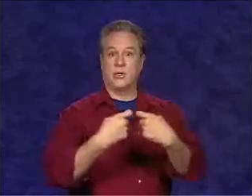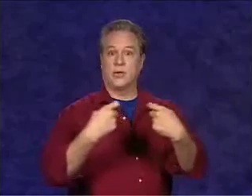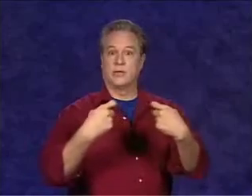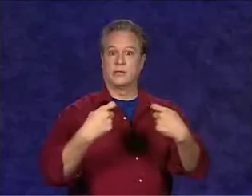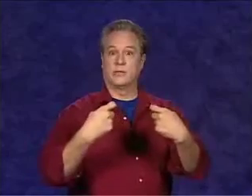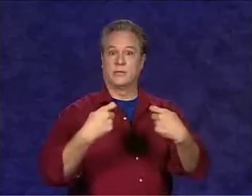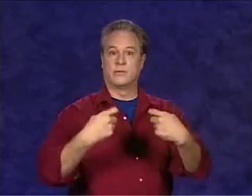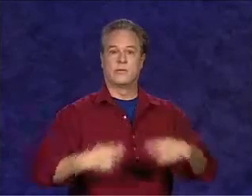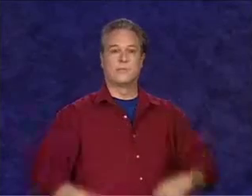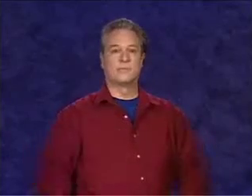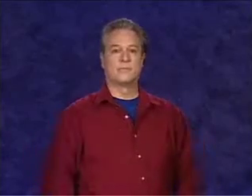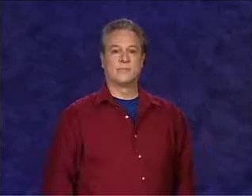current.